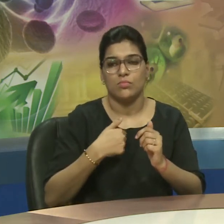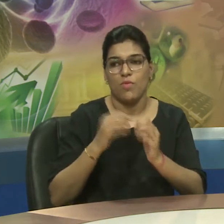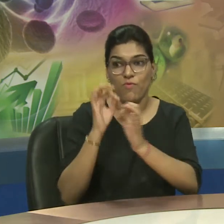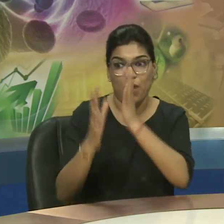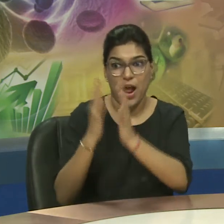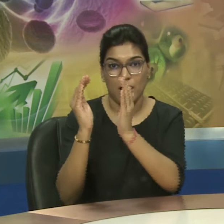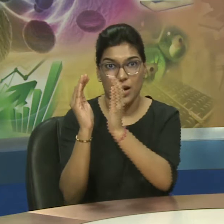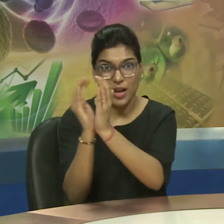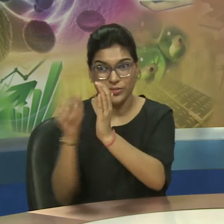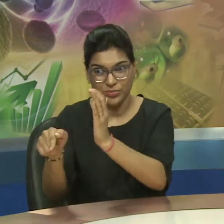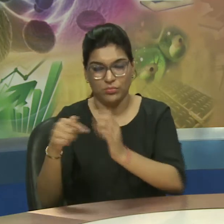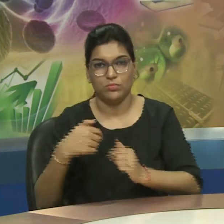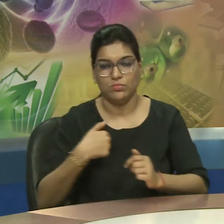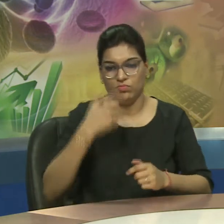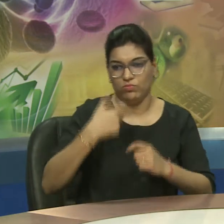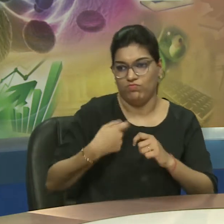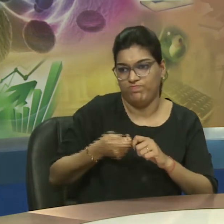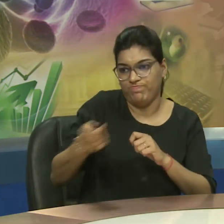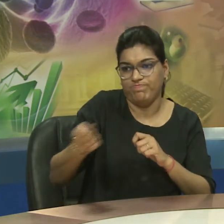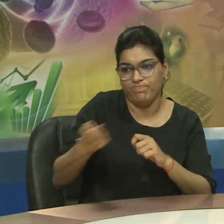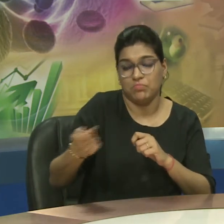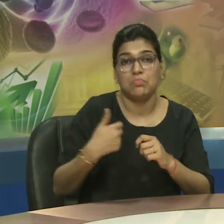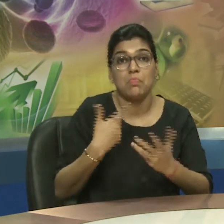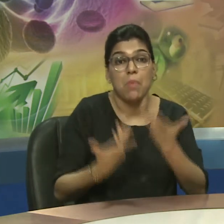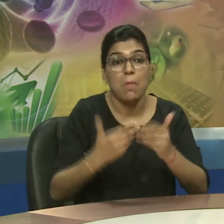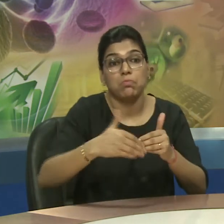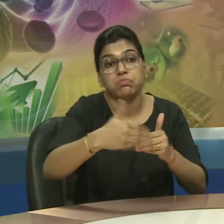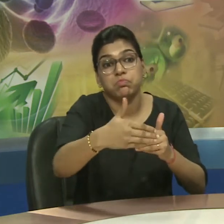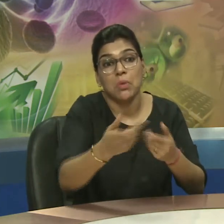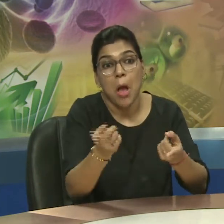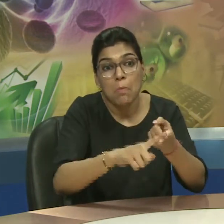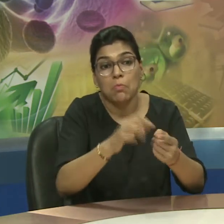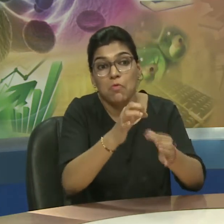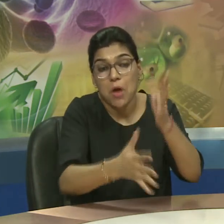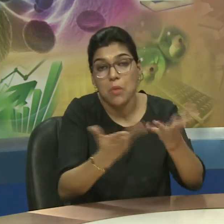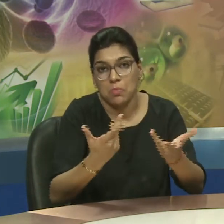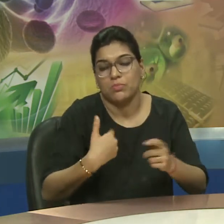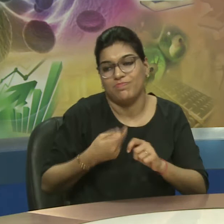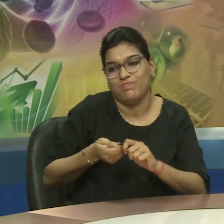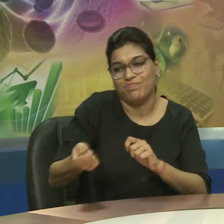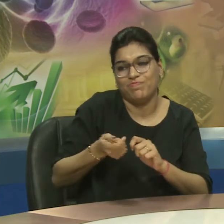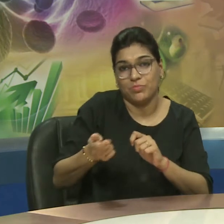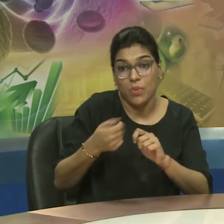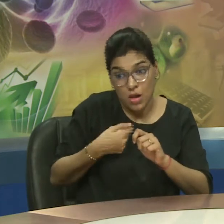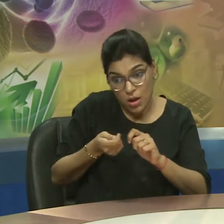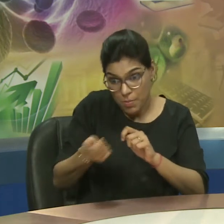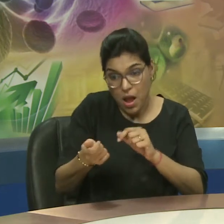fire insurance, marine insurance, life insurance. In